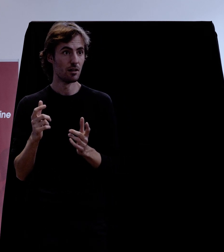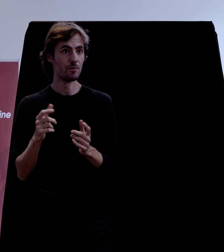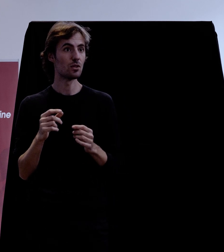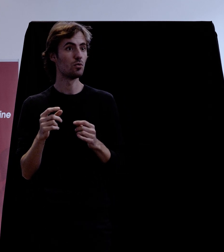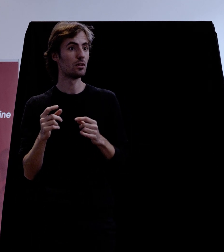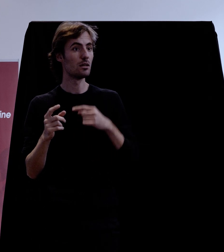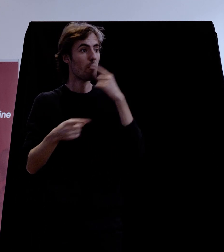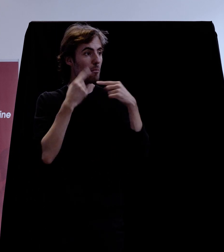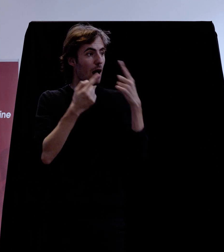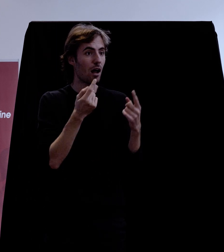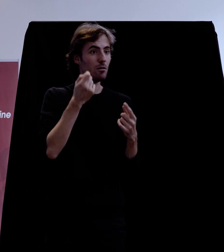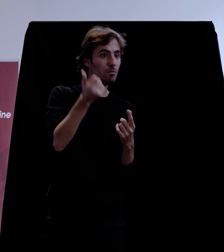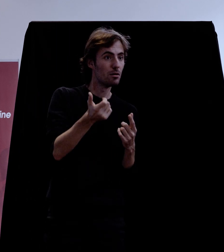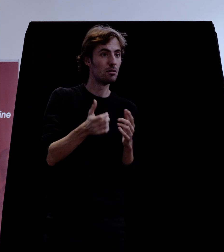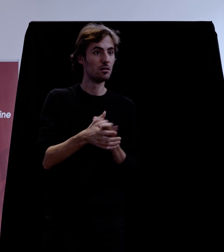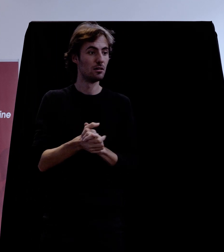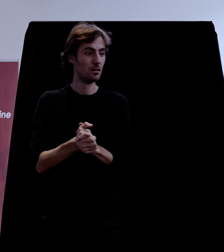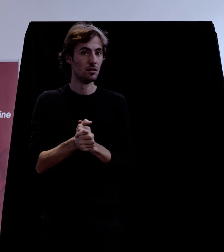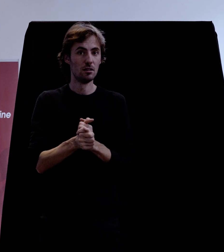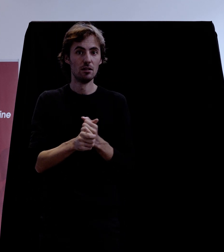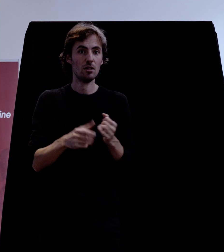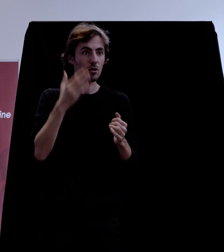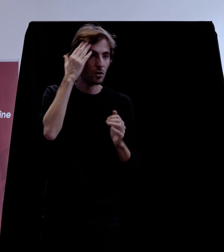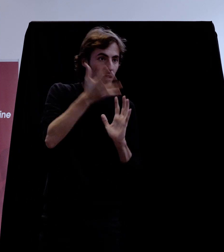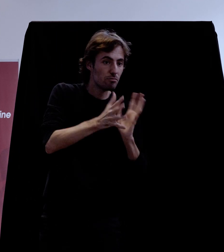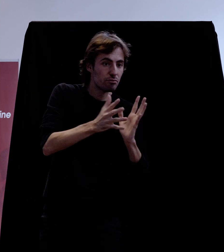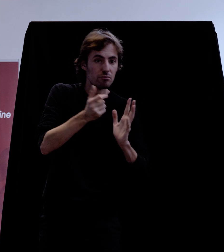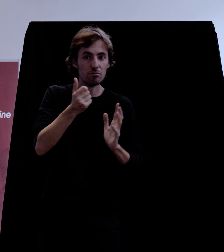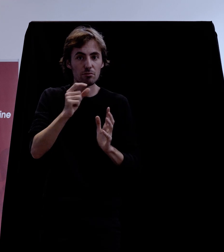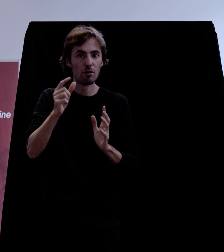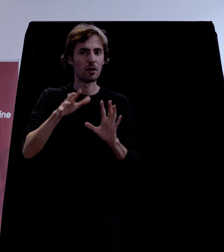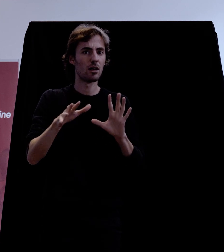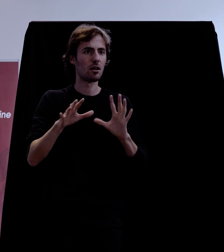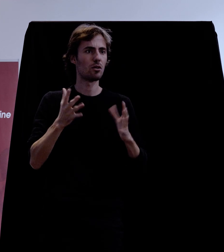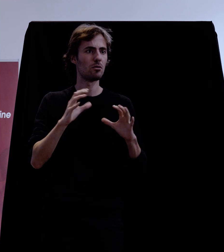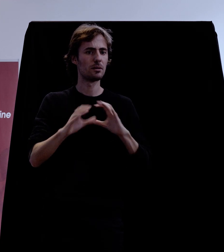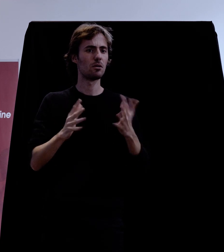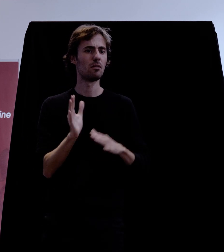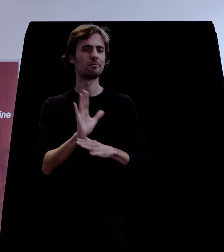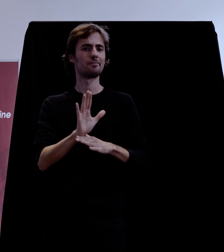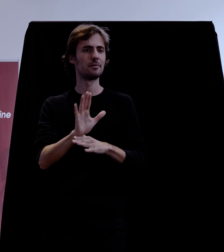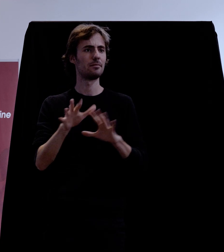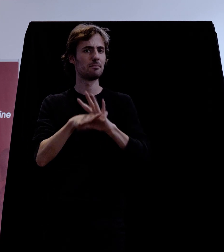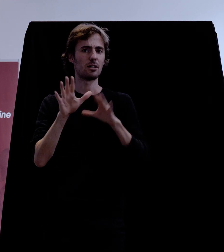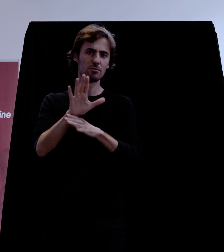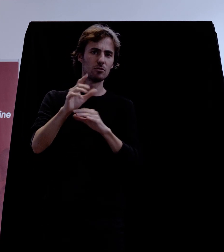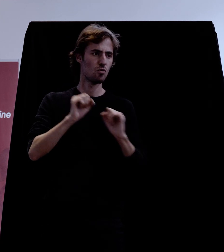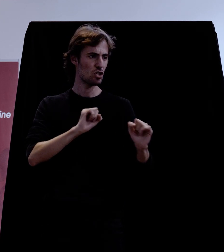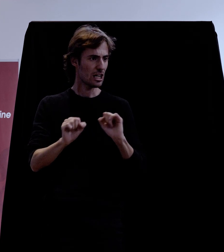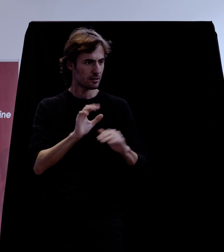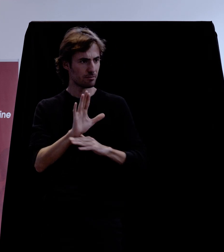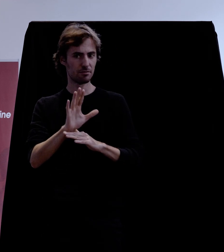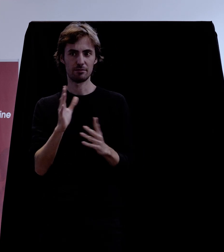few signs. He communicates by pictures and gestures. So that's a real disadvantage for him in